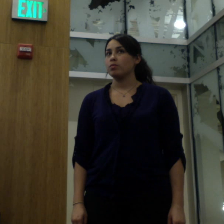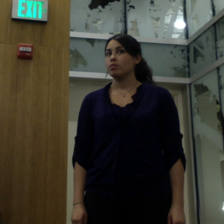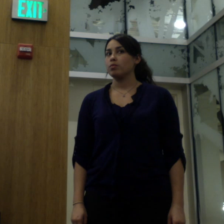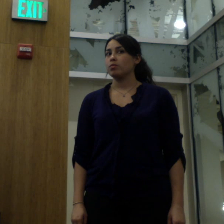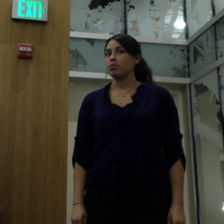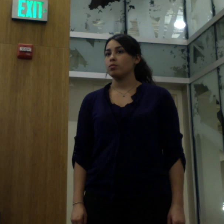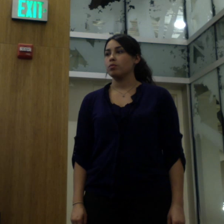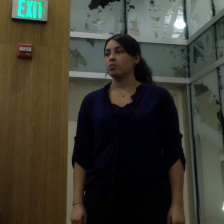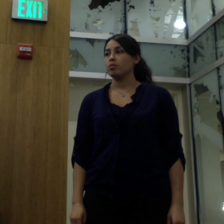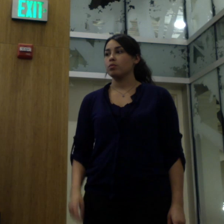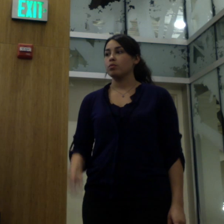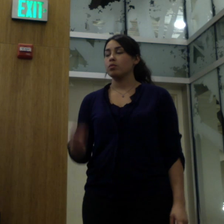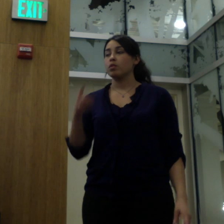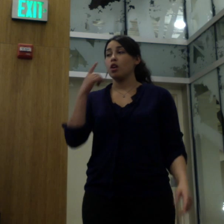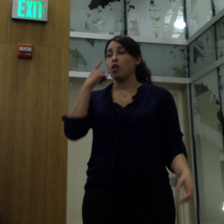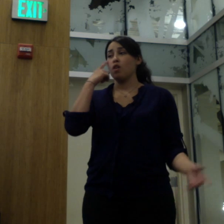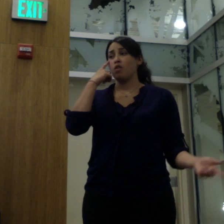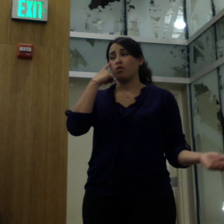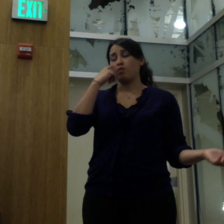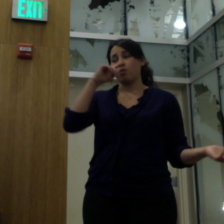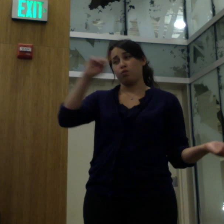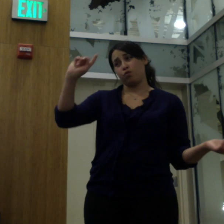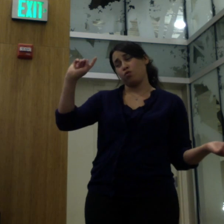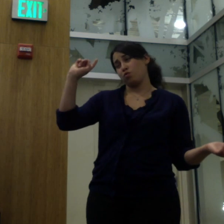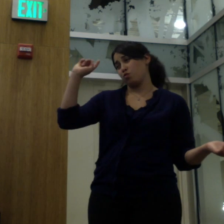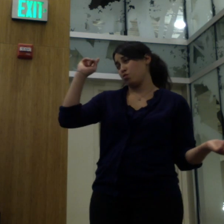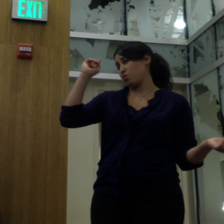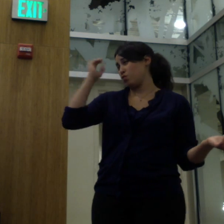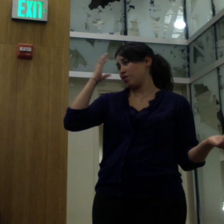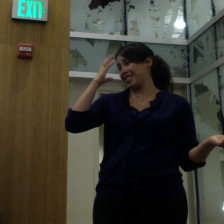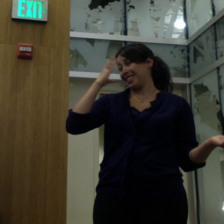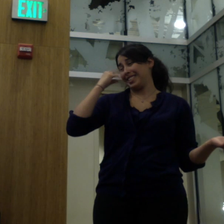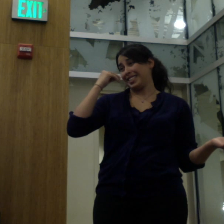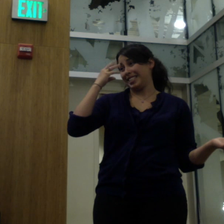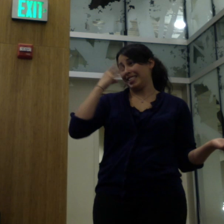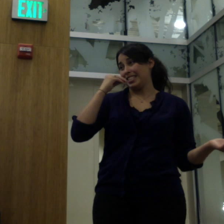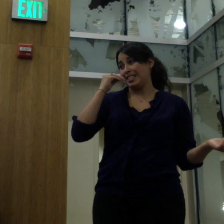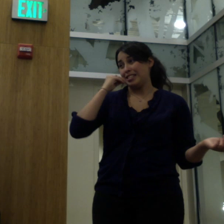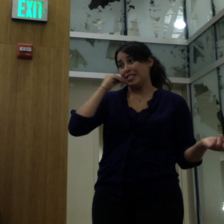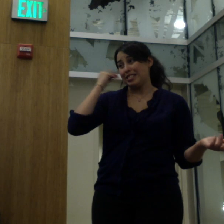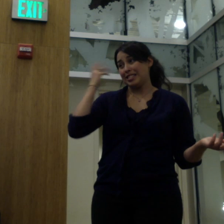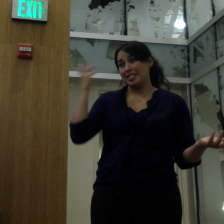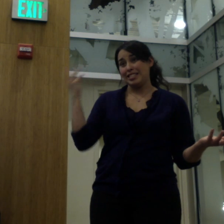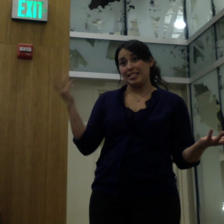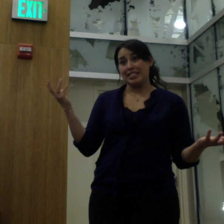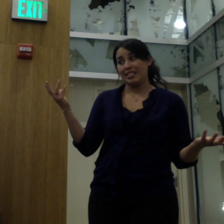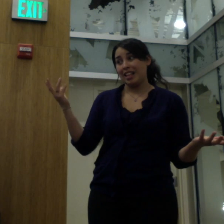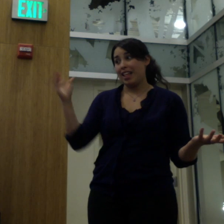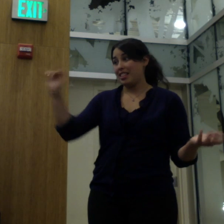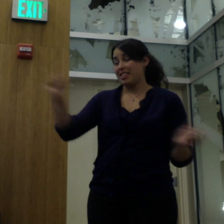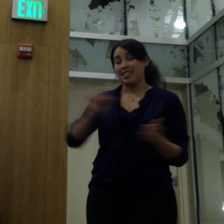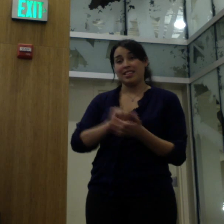For a sleeping unit, my sleep shelter system, that's it.